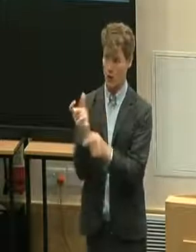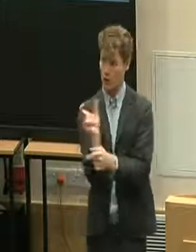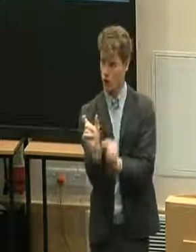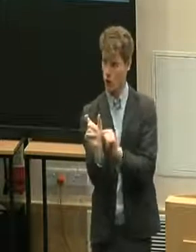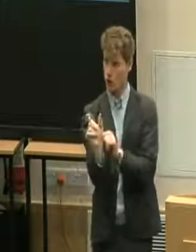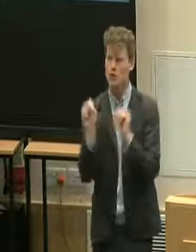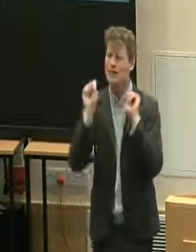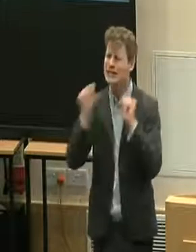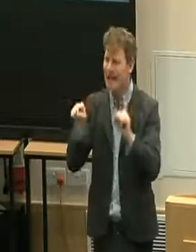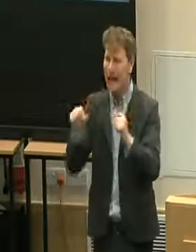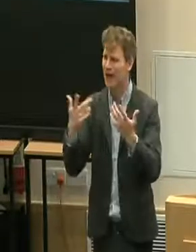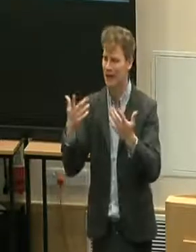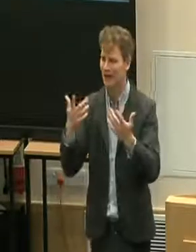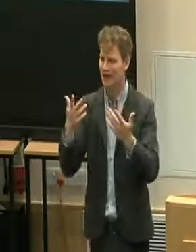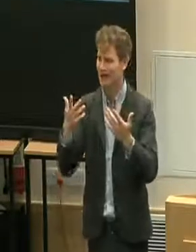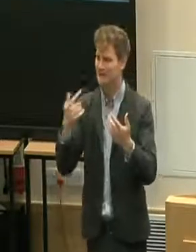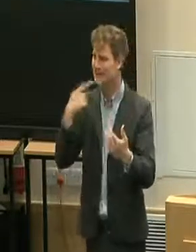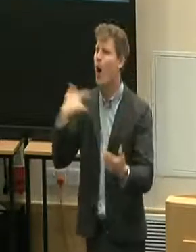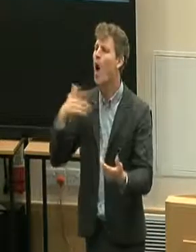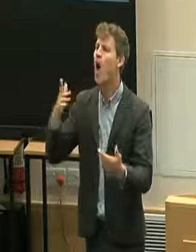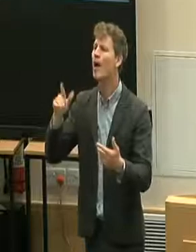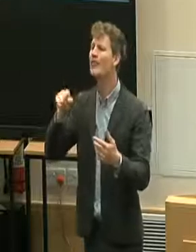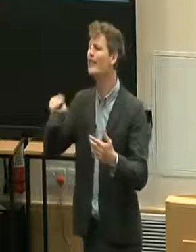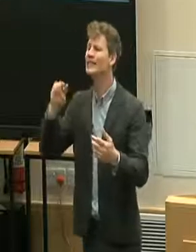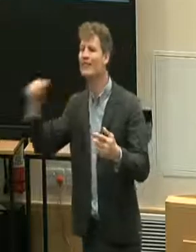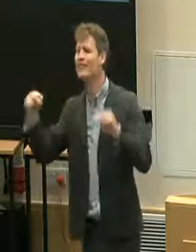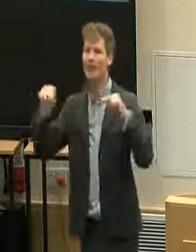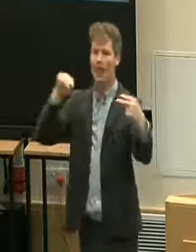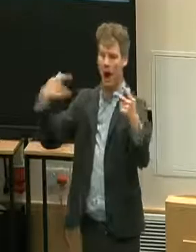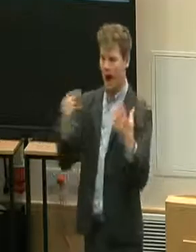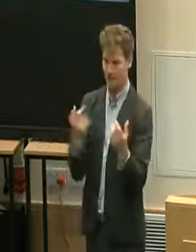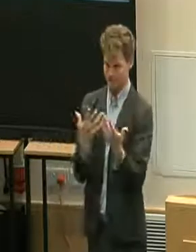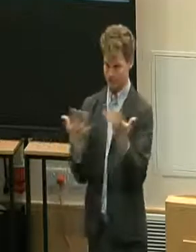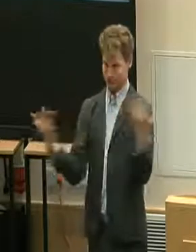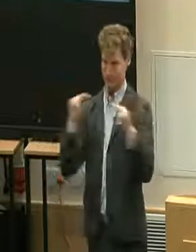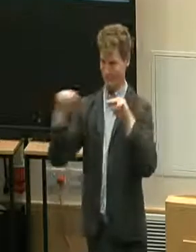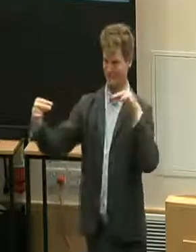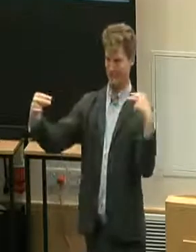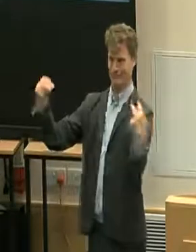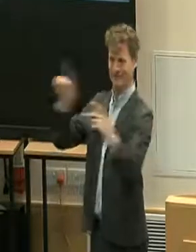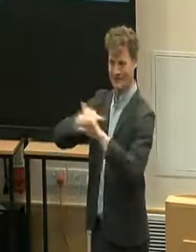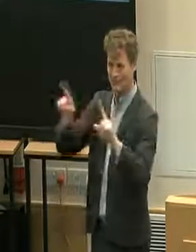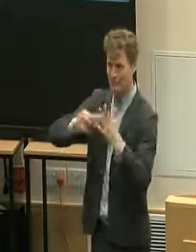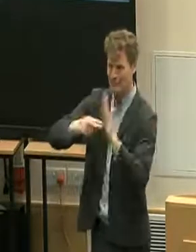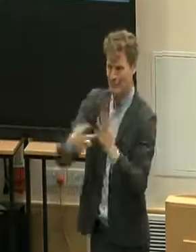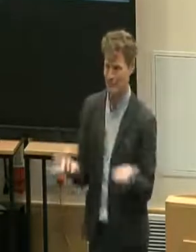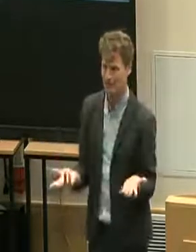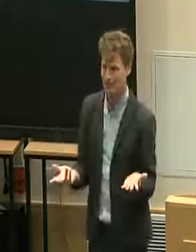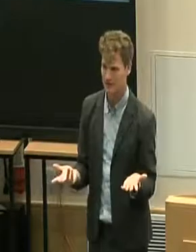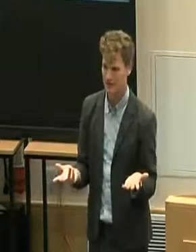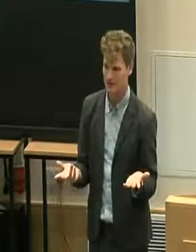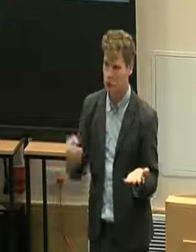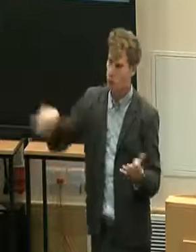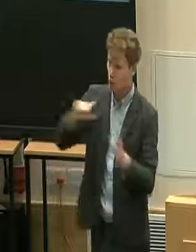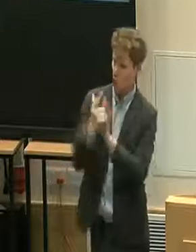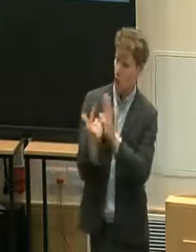its contours. You can make sense of it, but you have to do it argumentatively. You have to make the case that